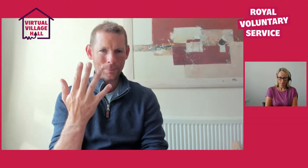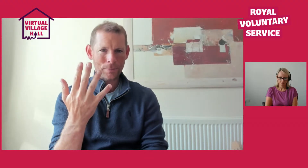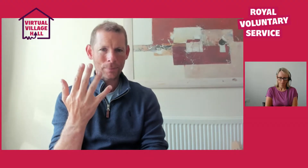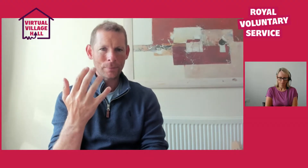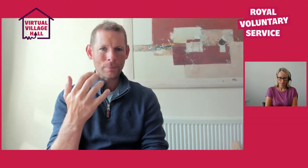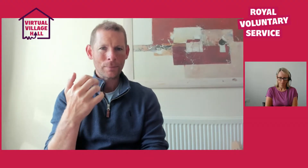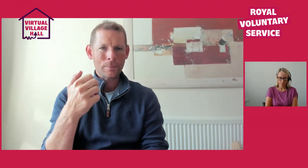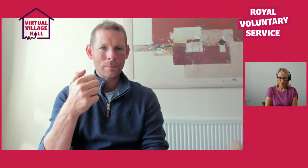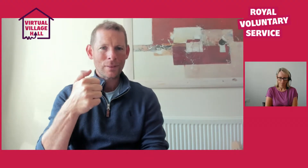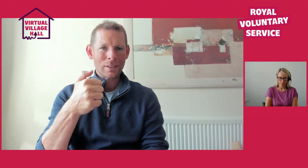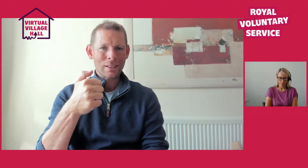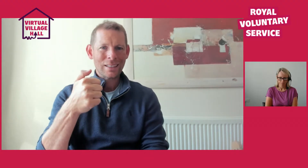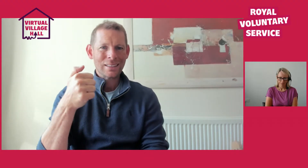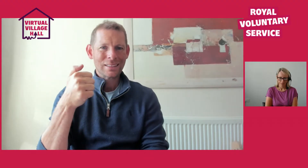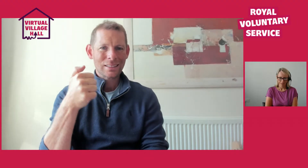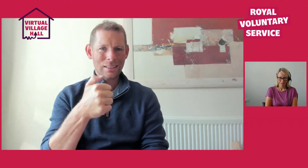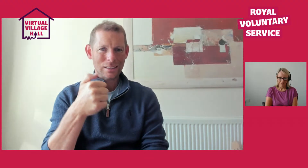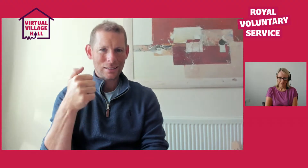15,